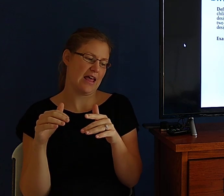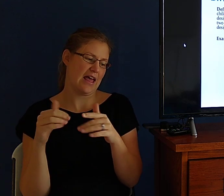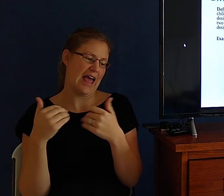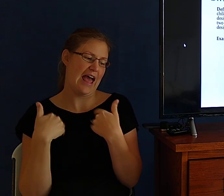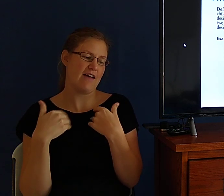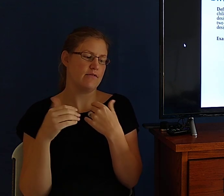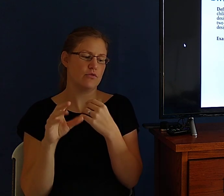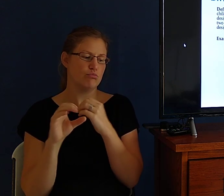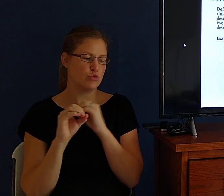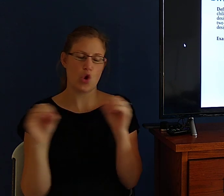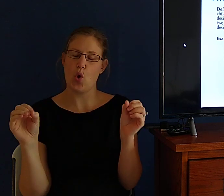no